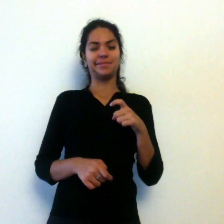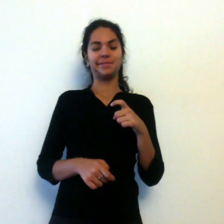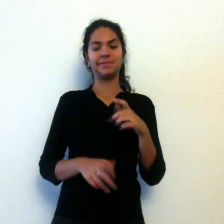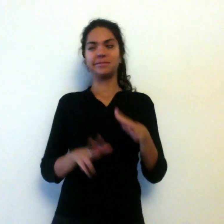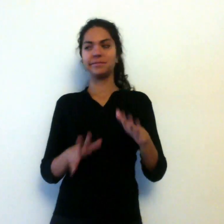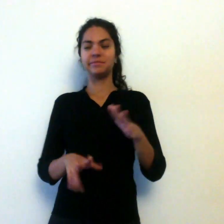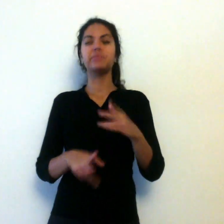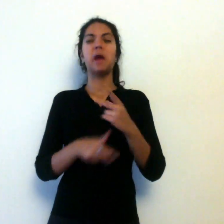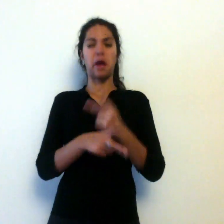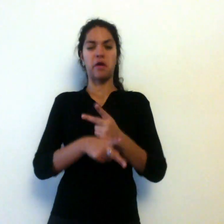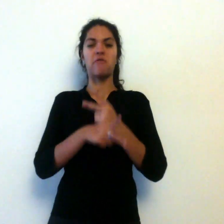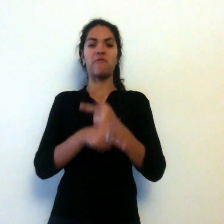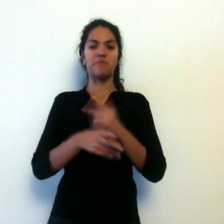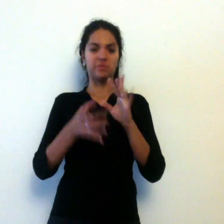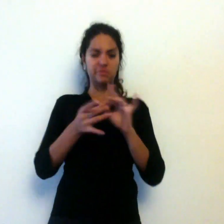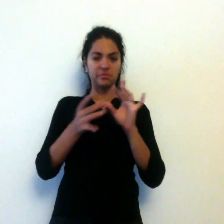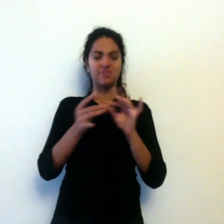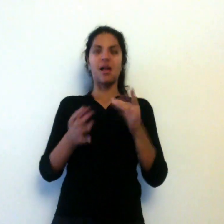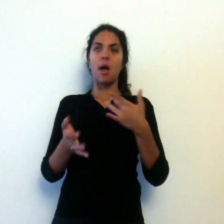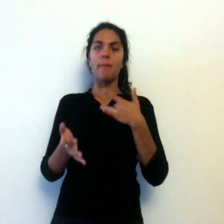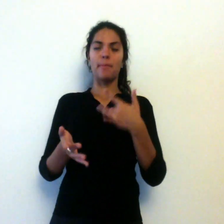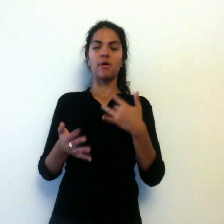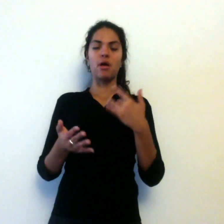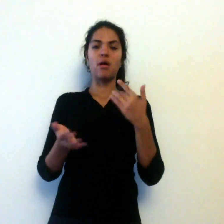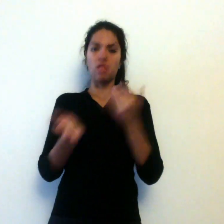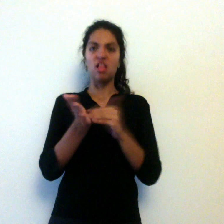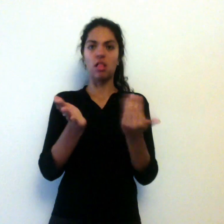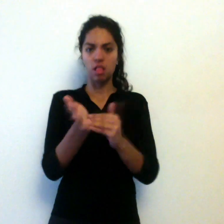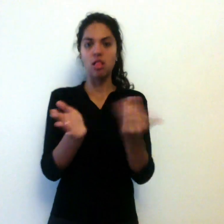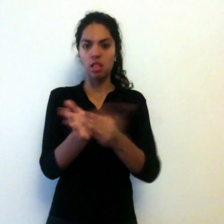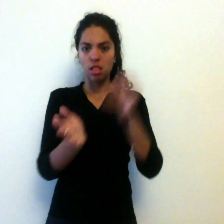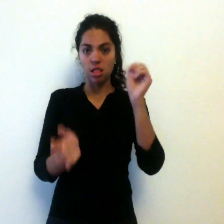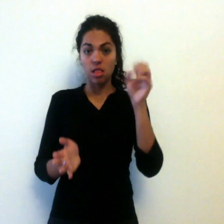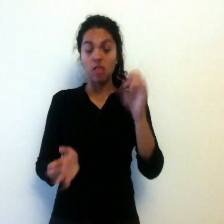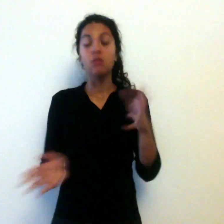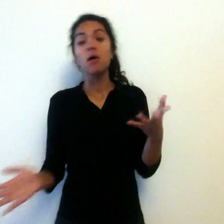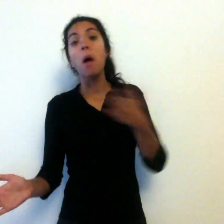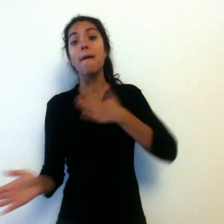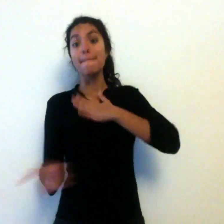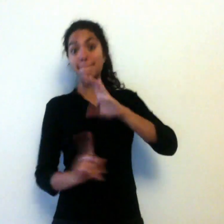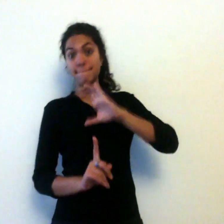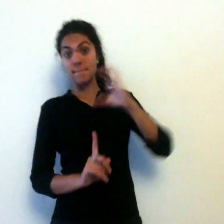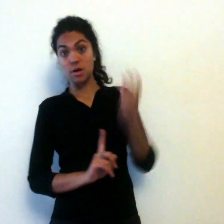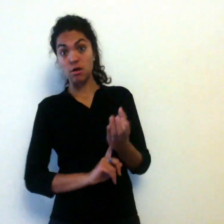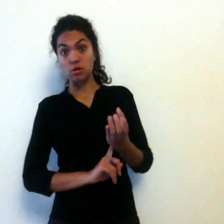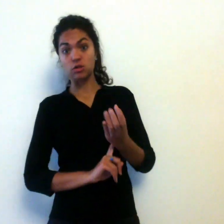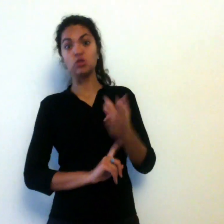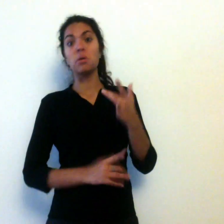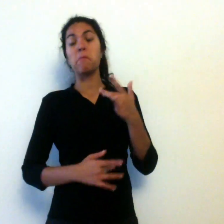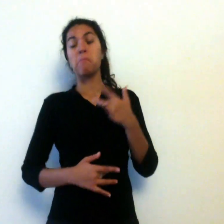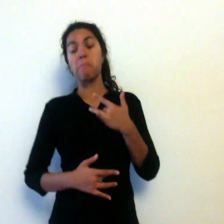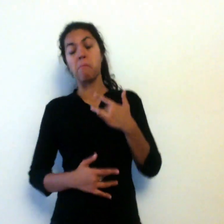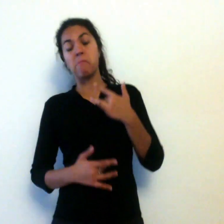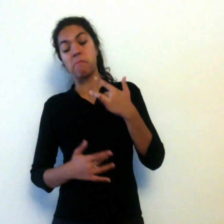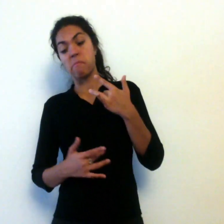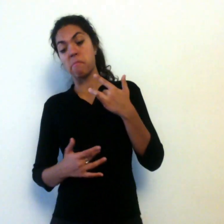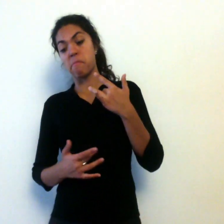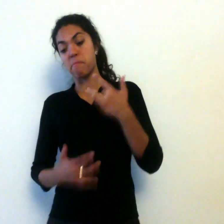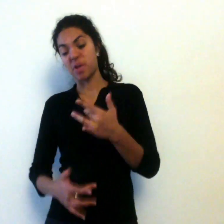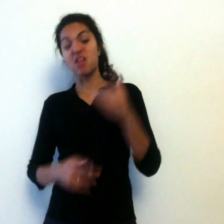overstated. But I know because of the kind of culture in which I was raised, people were not very expressive. I don't